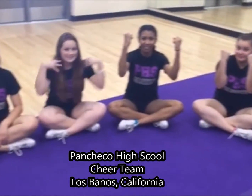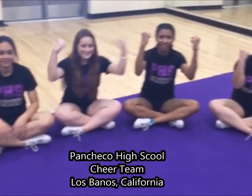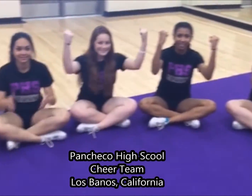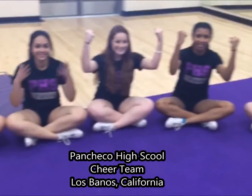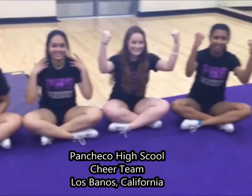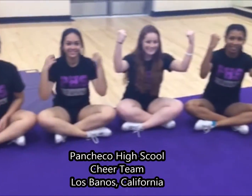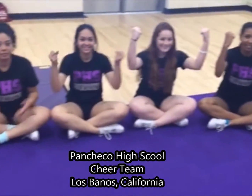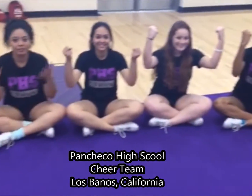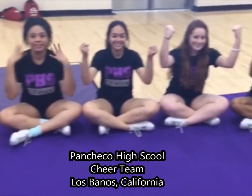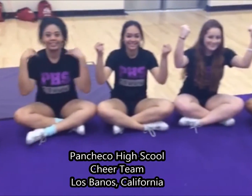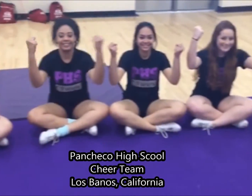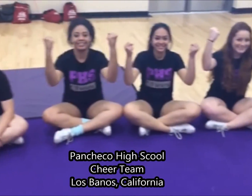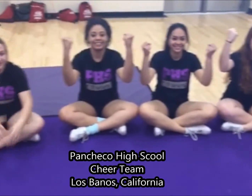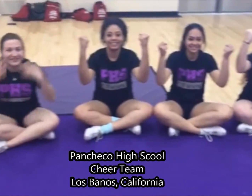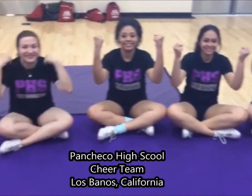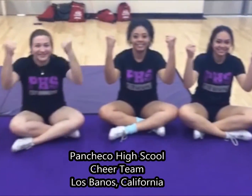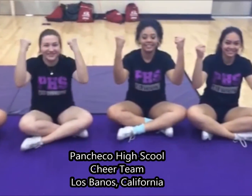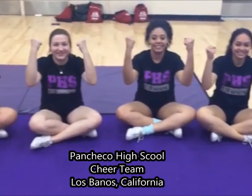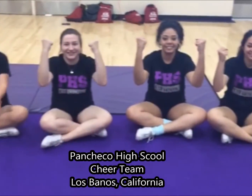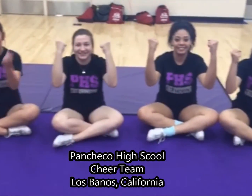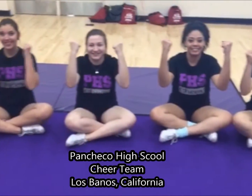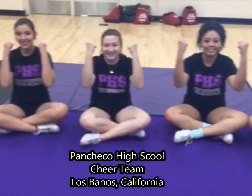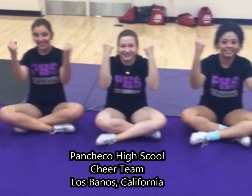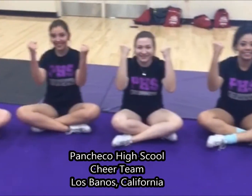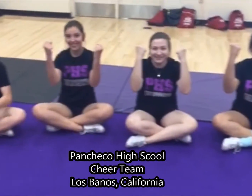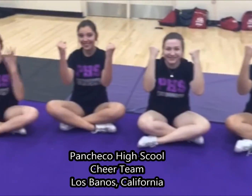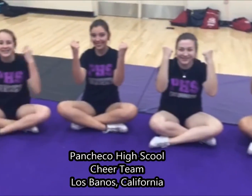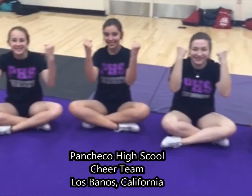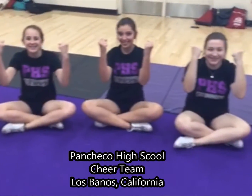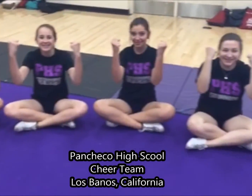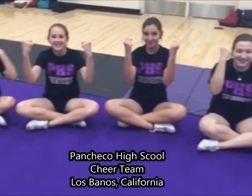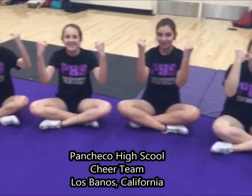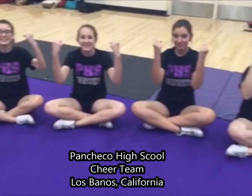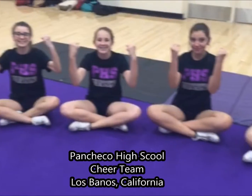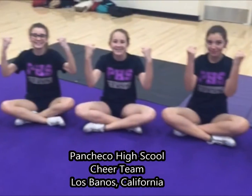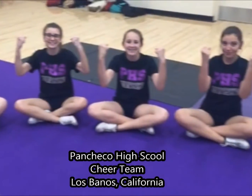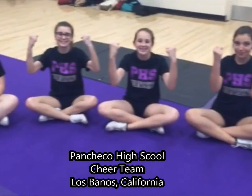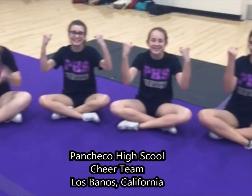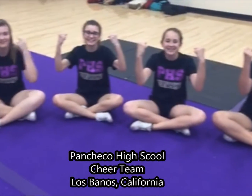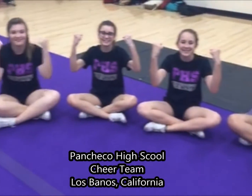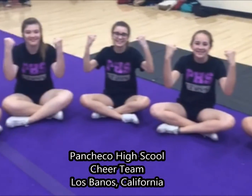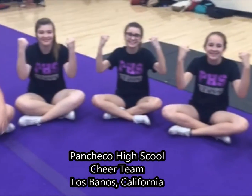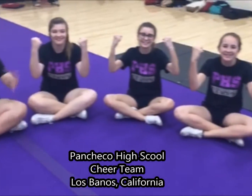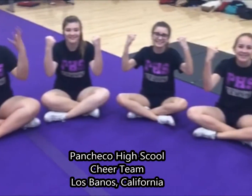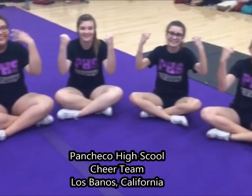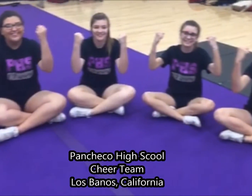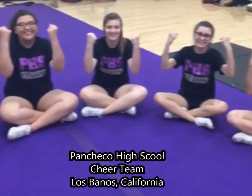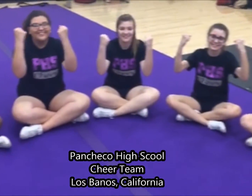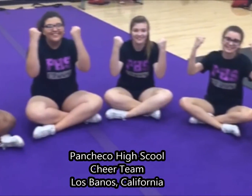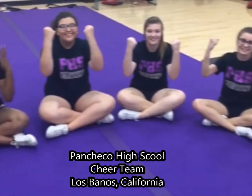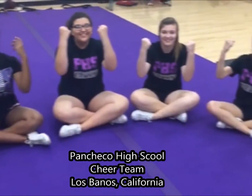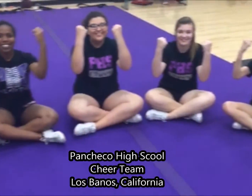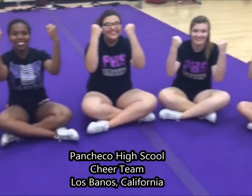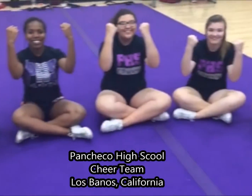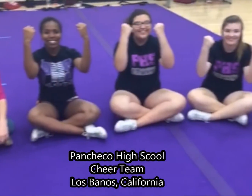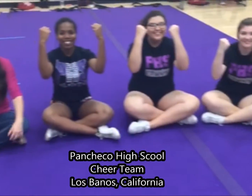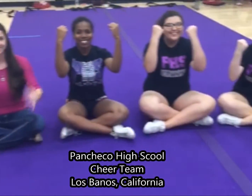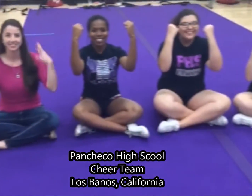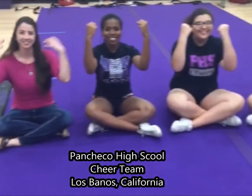I was hiding from the world I was so afraid, I felt so unsure Now